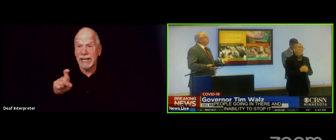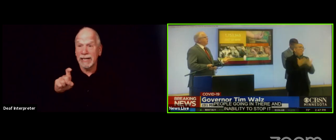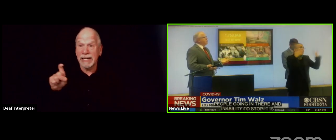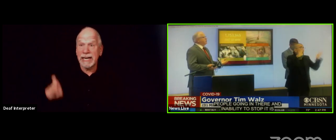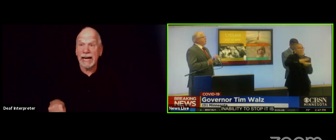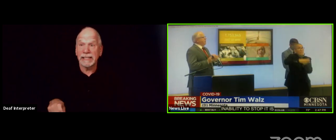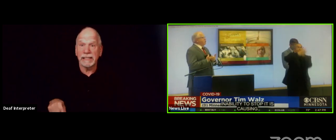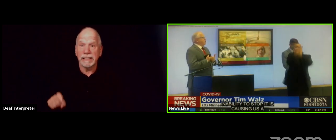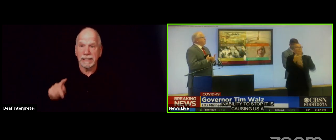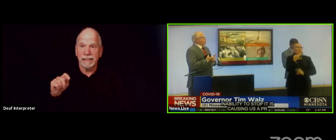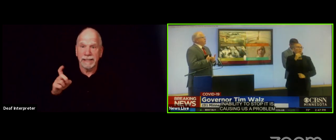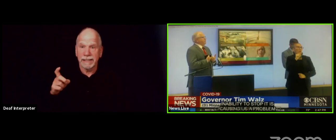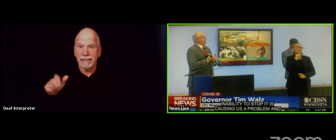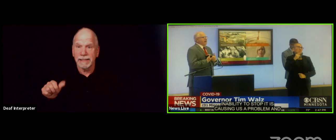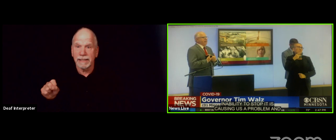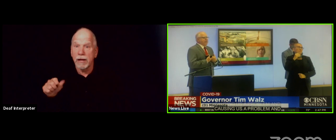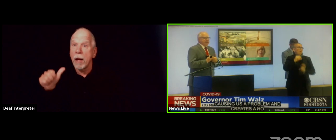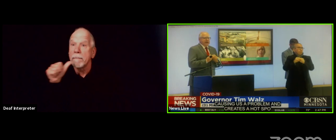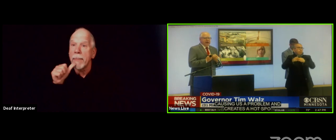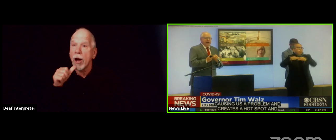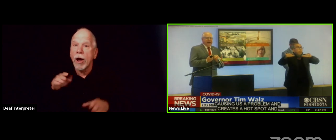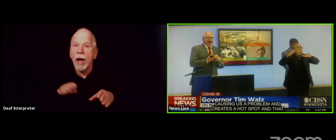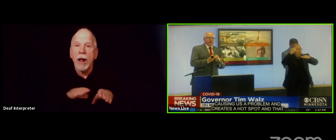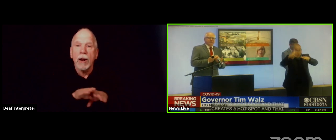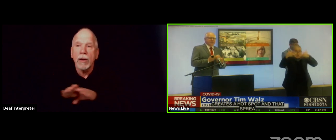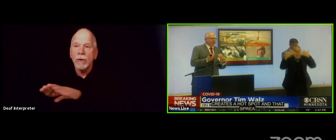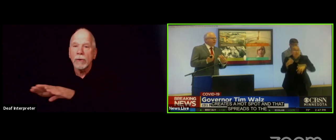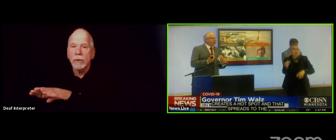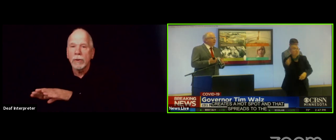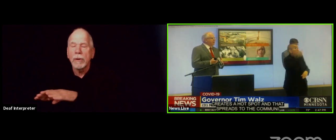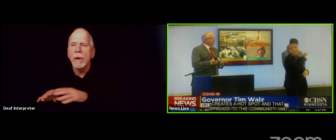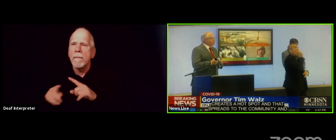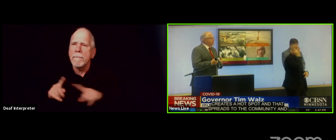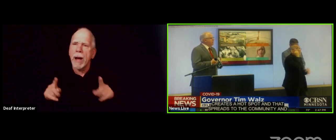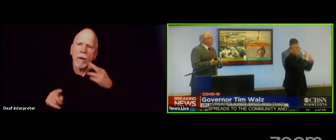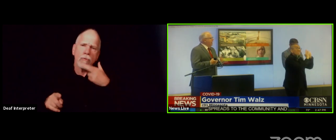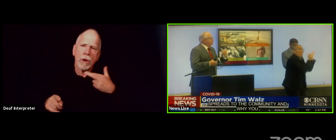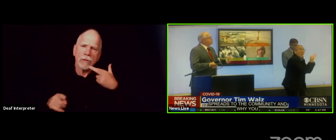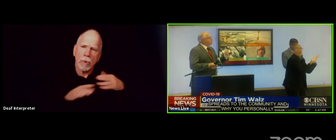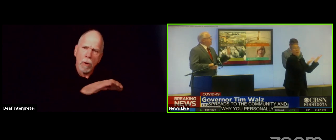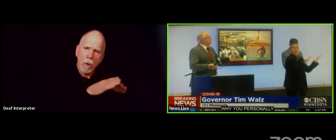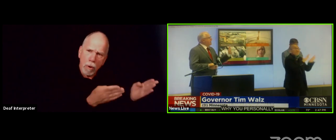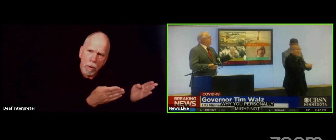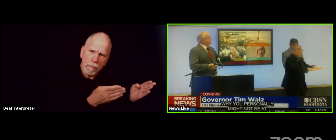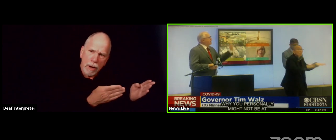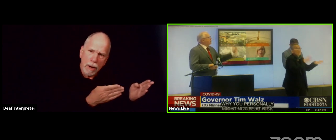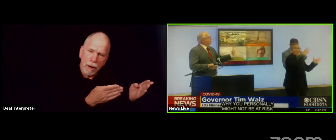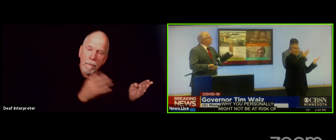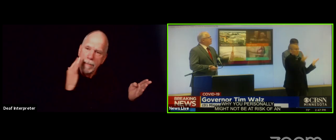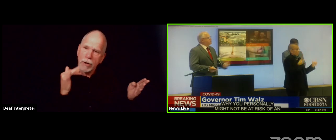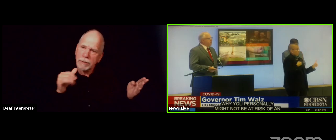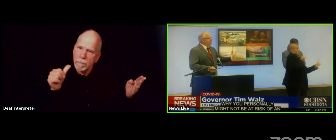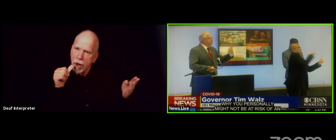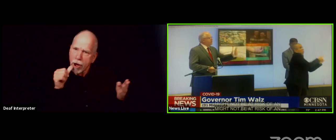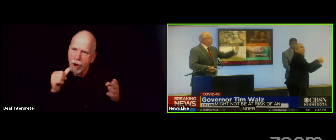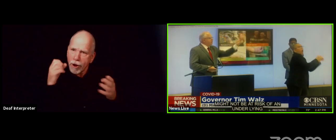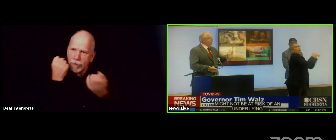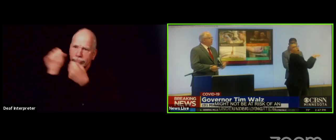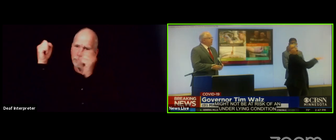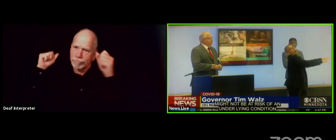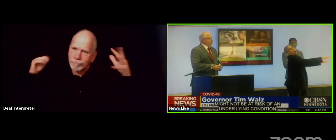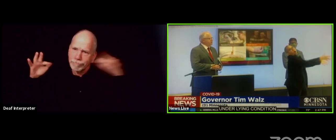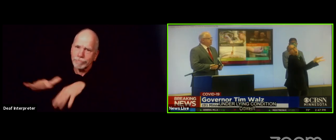to the community. And while you personally might not be at risk of an underlying condition, others you come in contact with through second, third